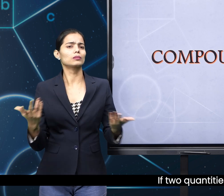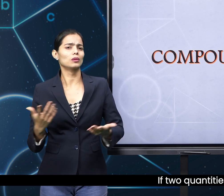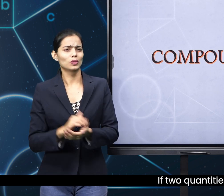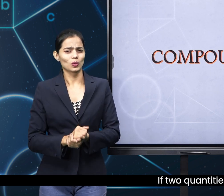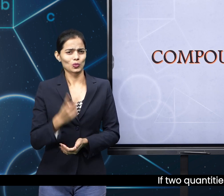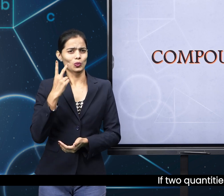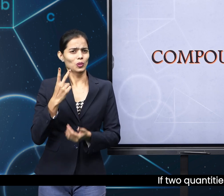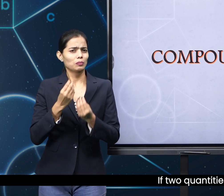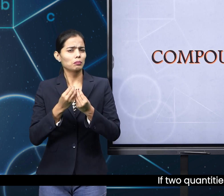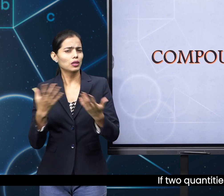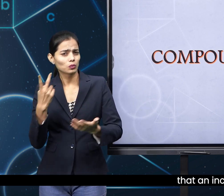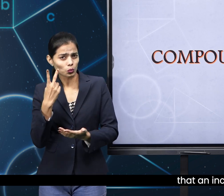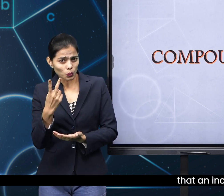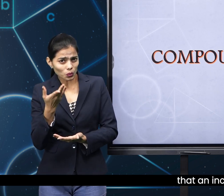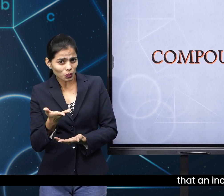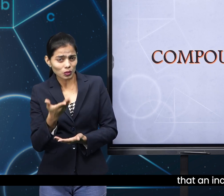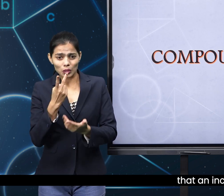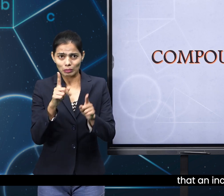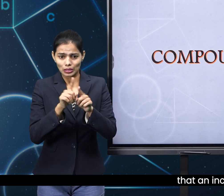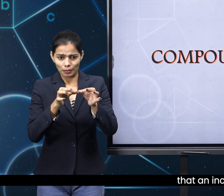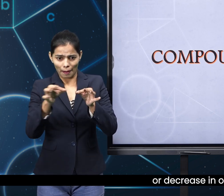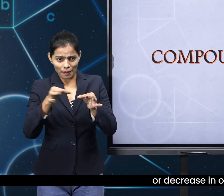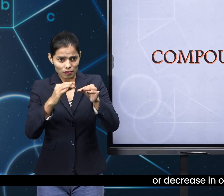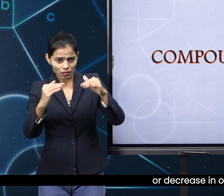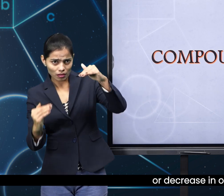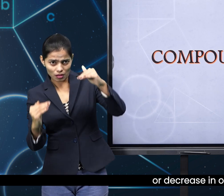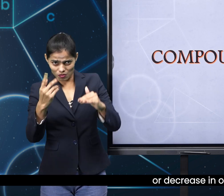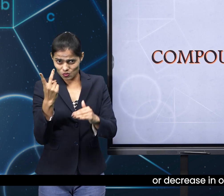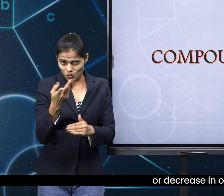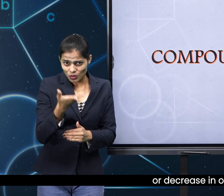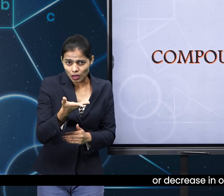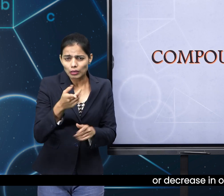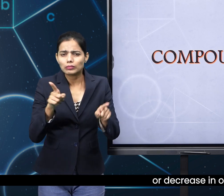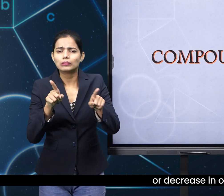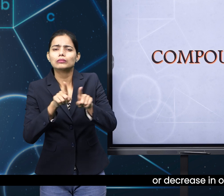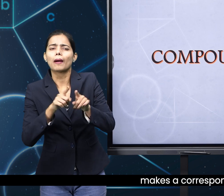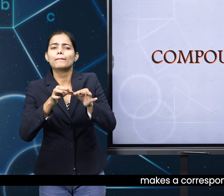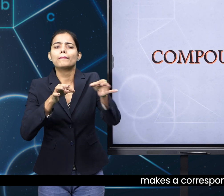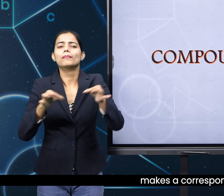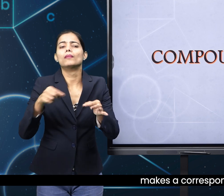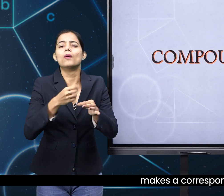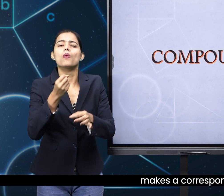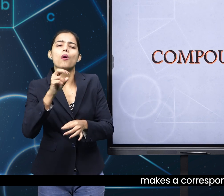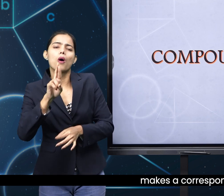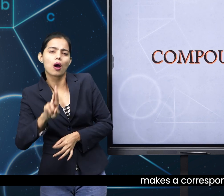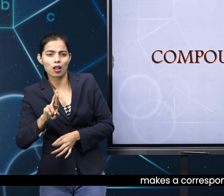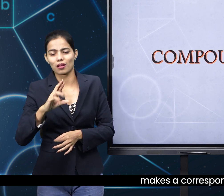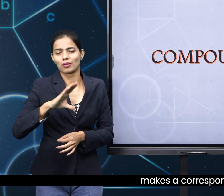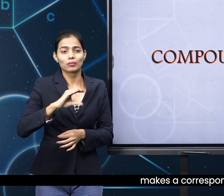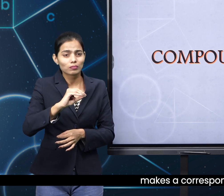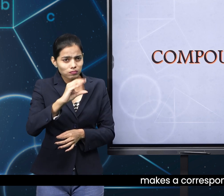If two quantities are such that an increase or decrease in one quantity makes a